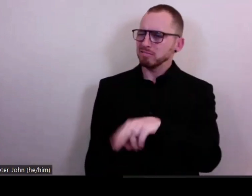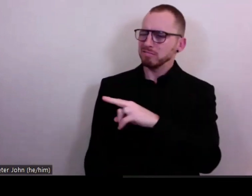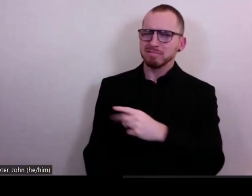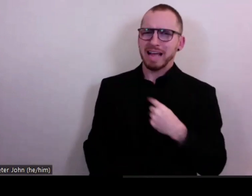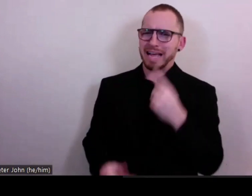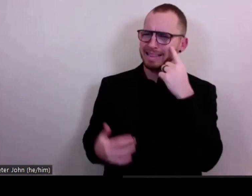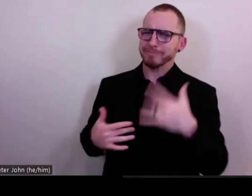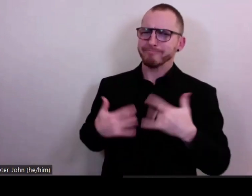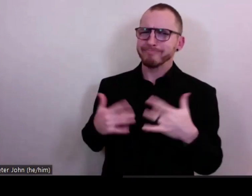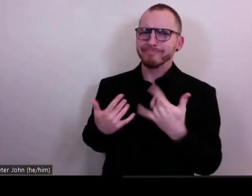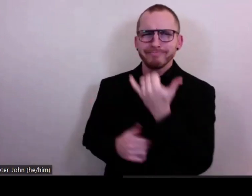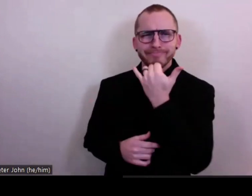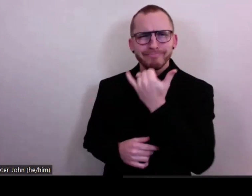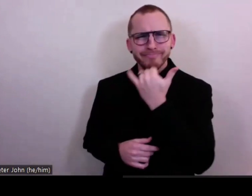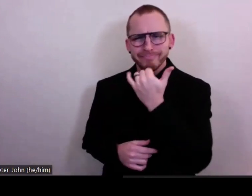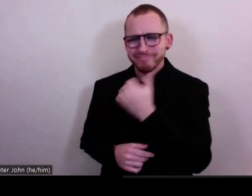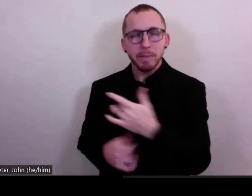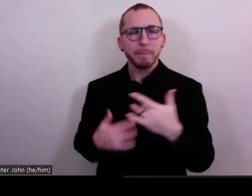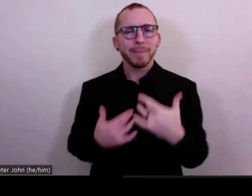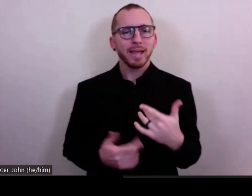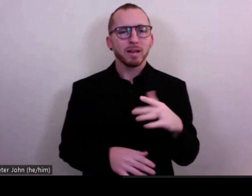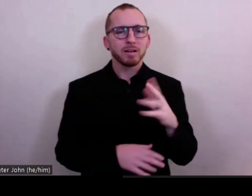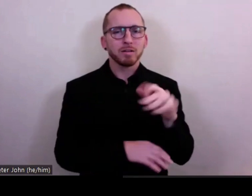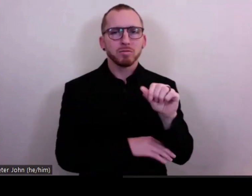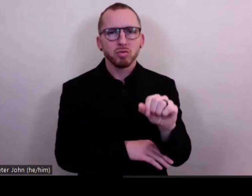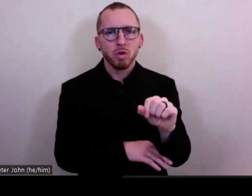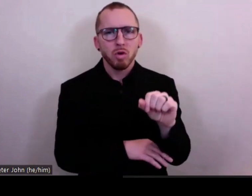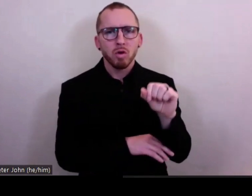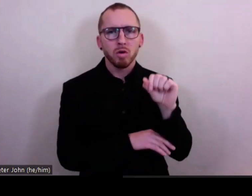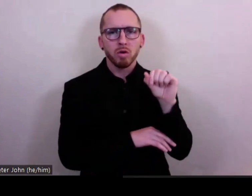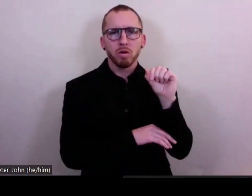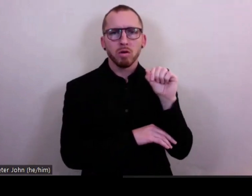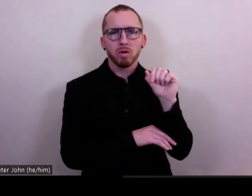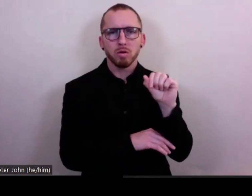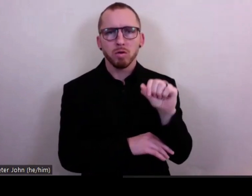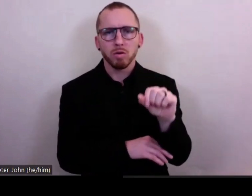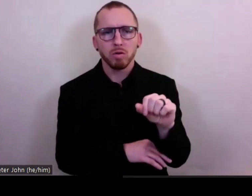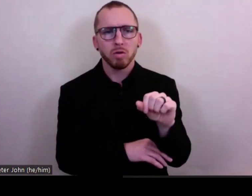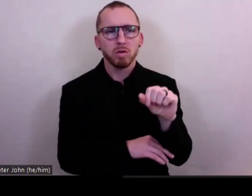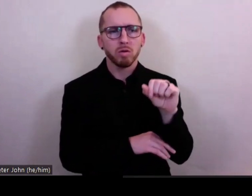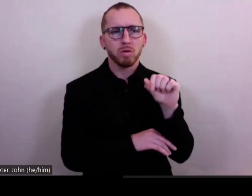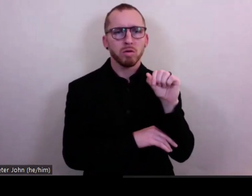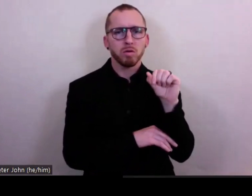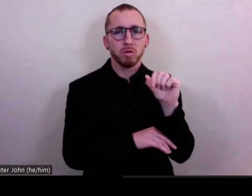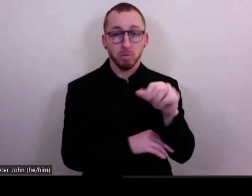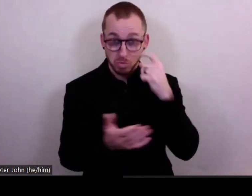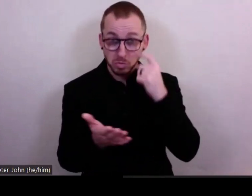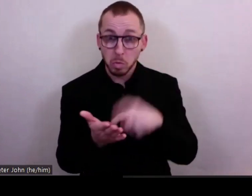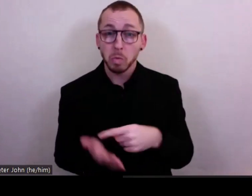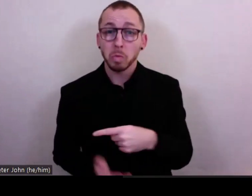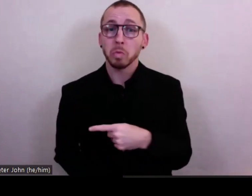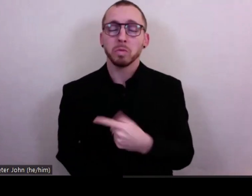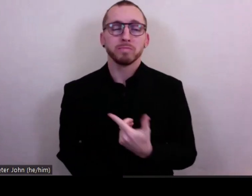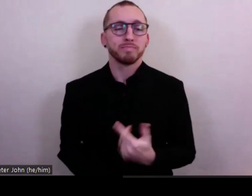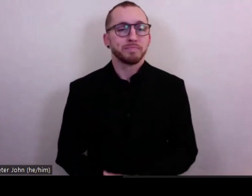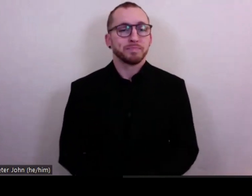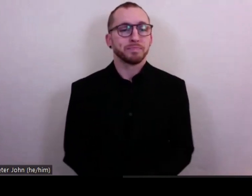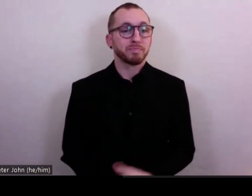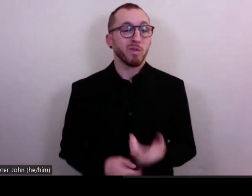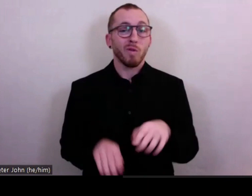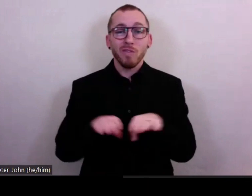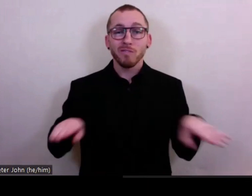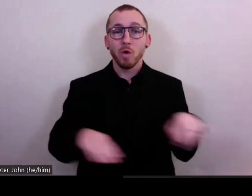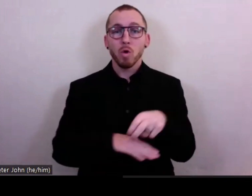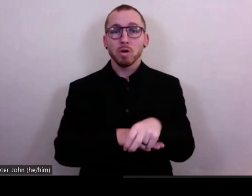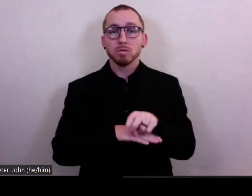the rocking, you can even see the head banging, maybe in the crib or, maybe on the floor. Once they're that age